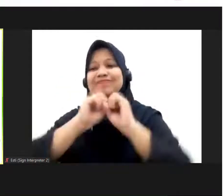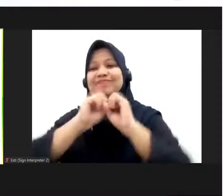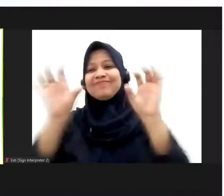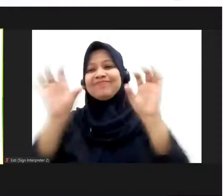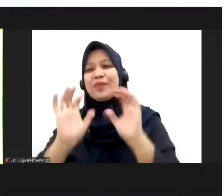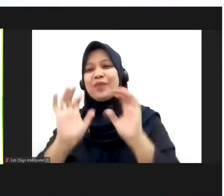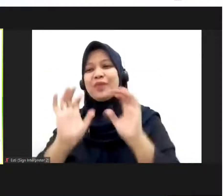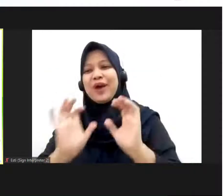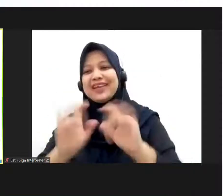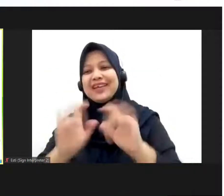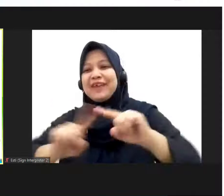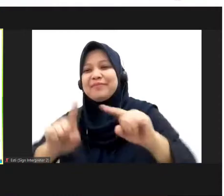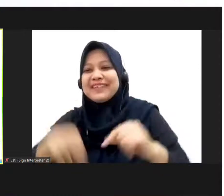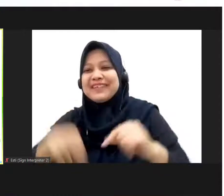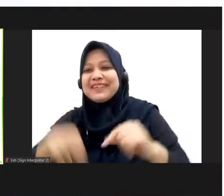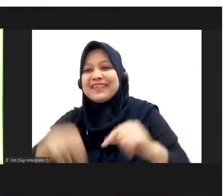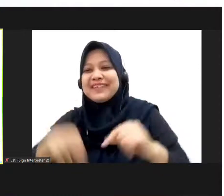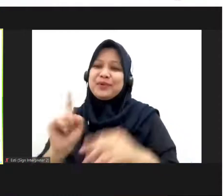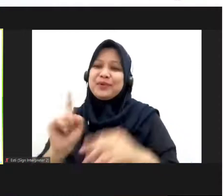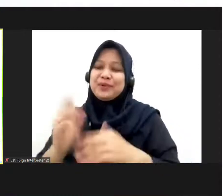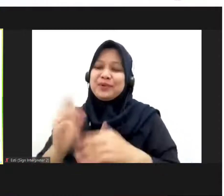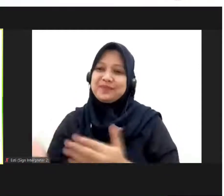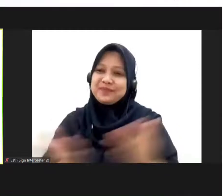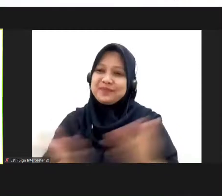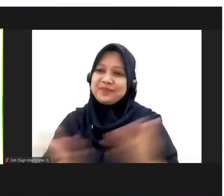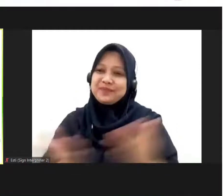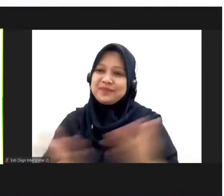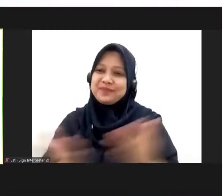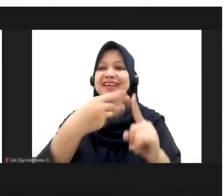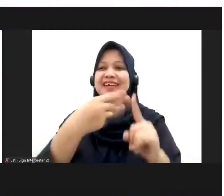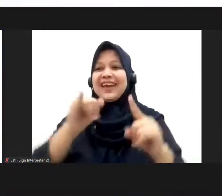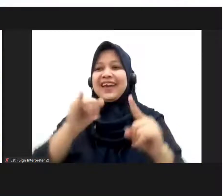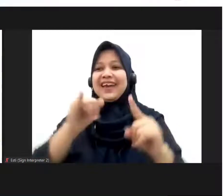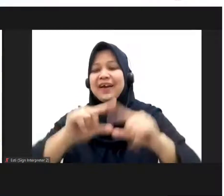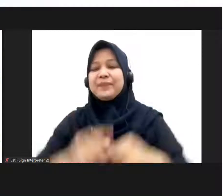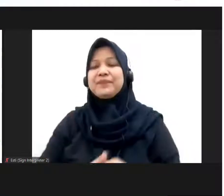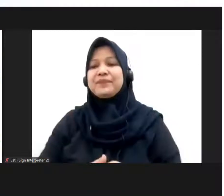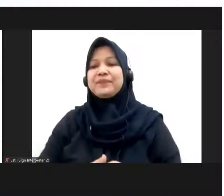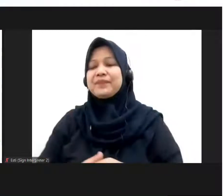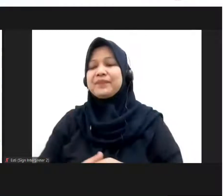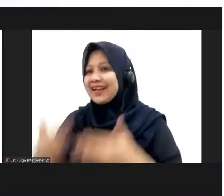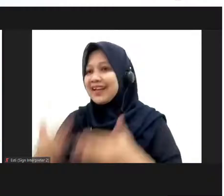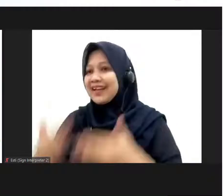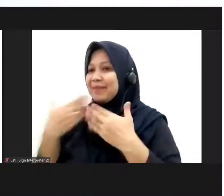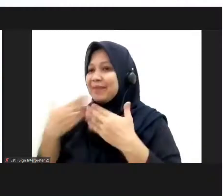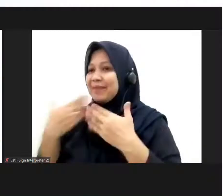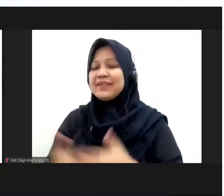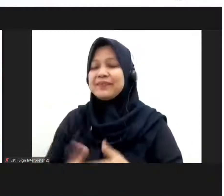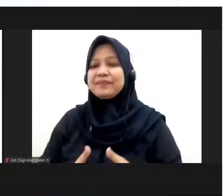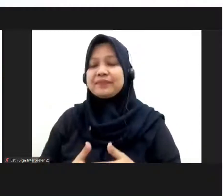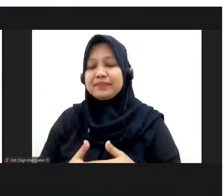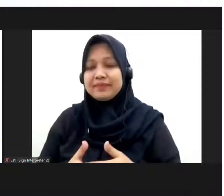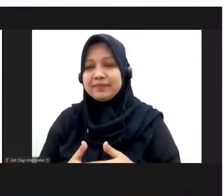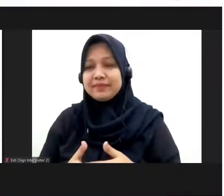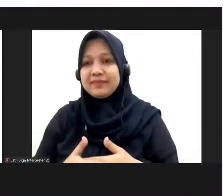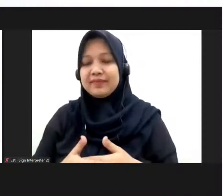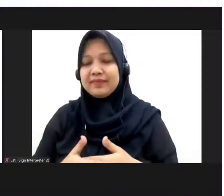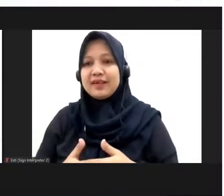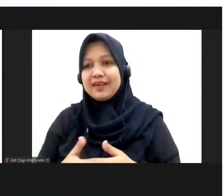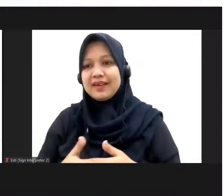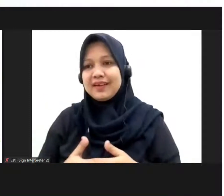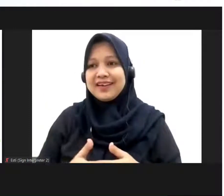from there. Kaya, I hope it helped. Absolutely. Thank you so much, Mayforth. I think you